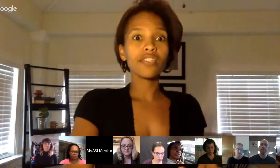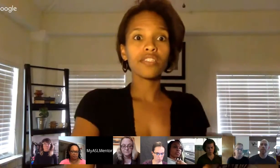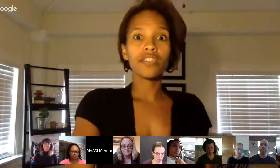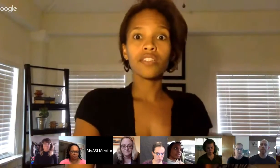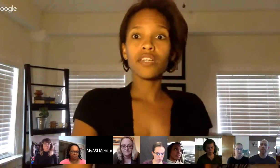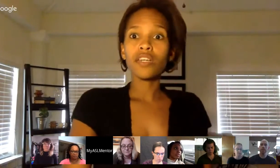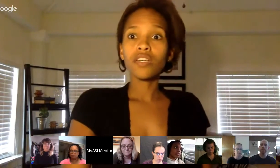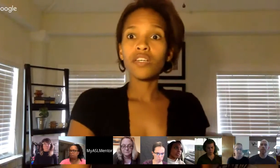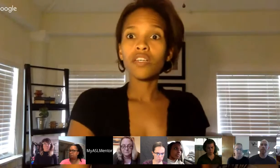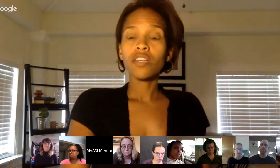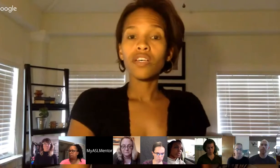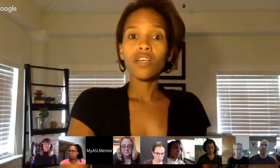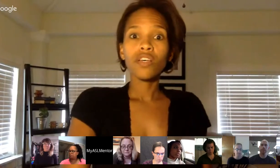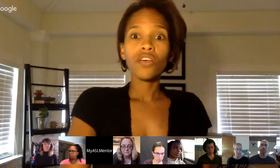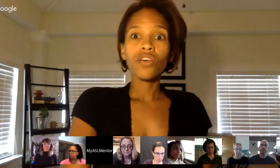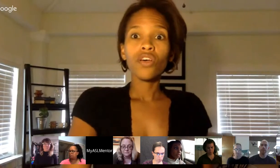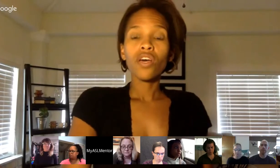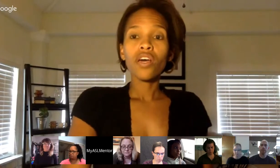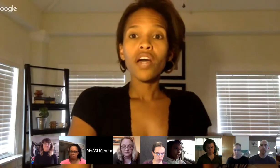and